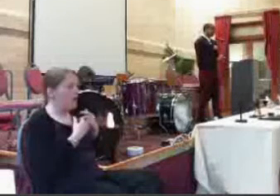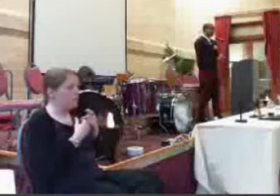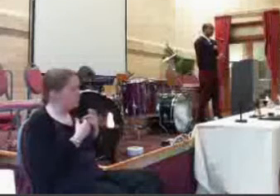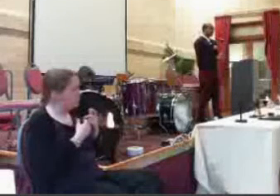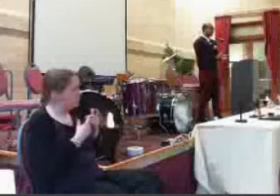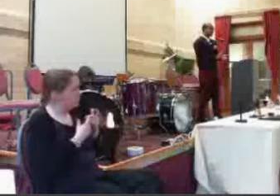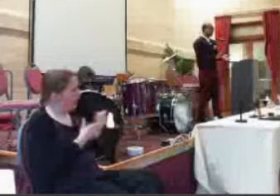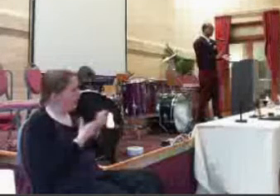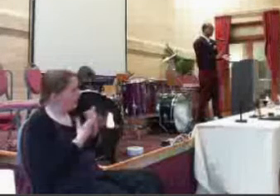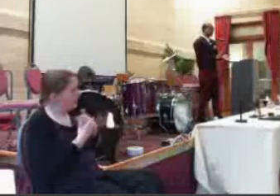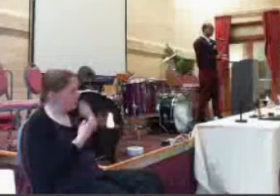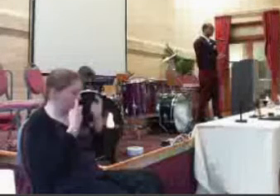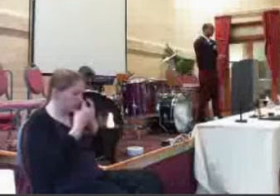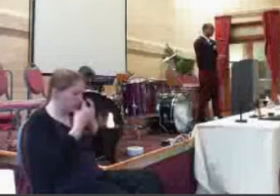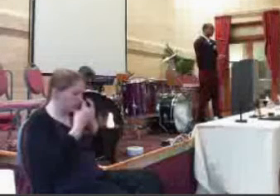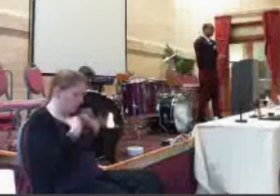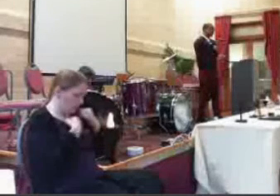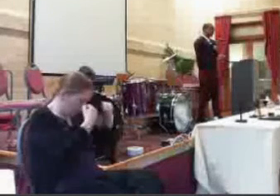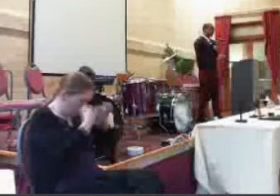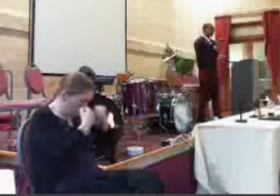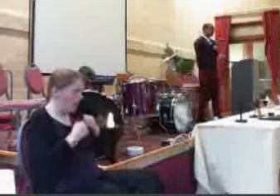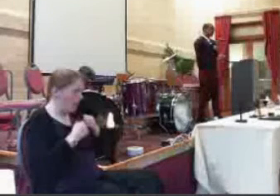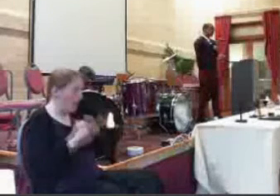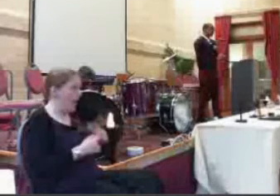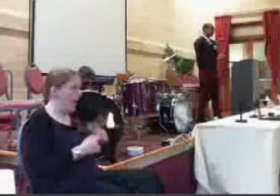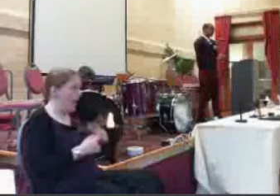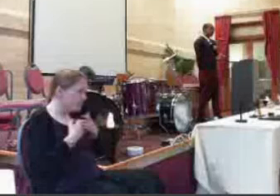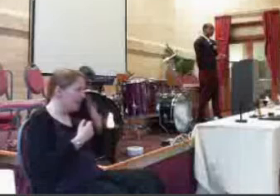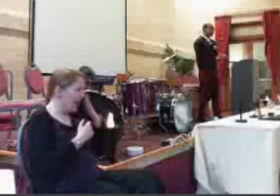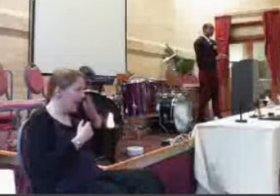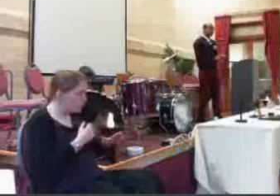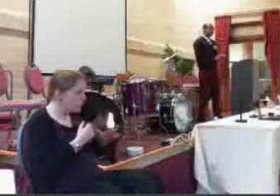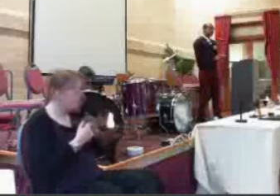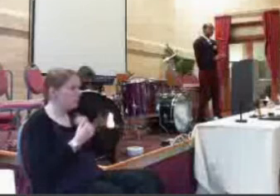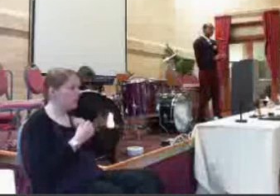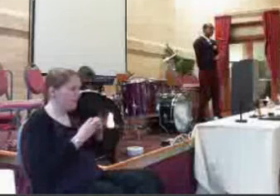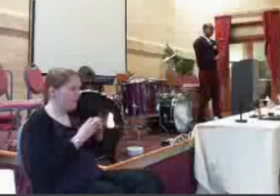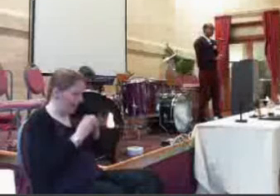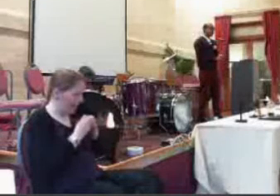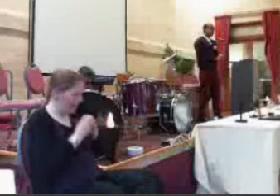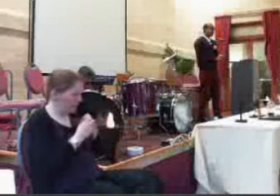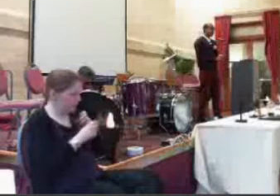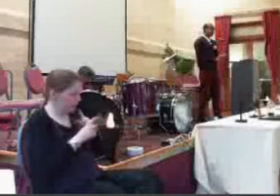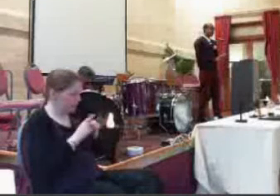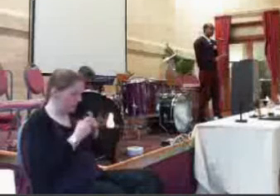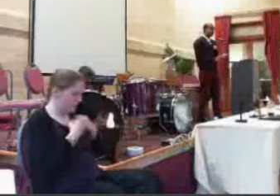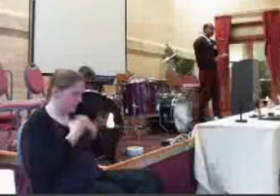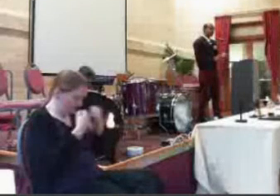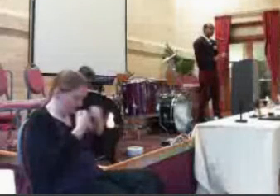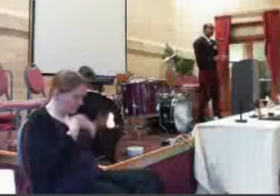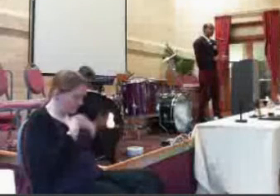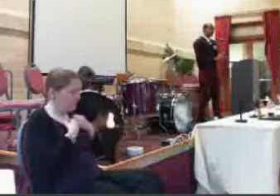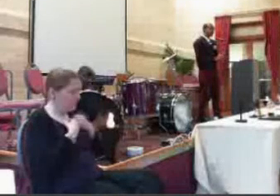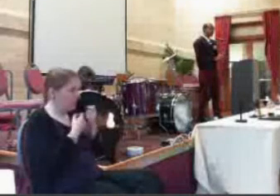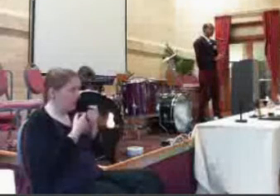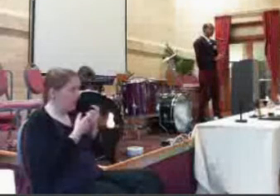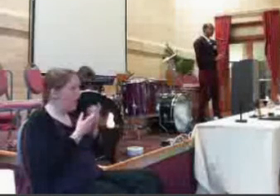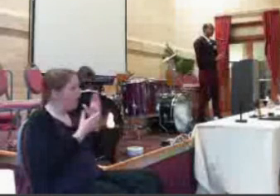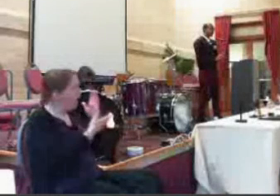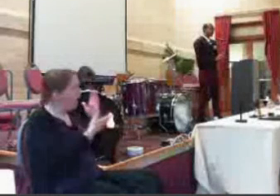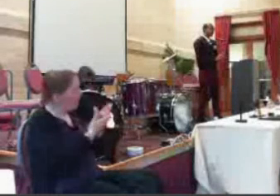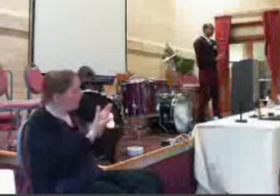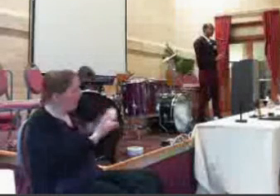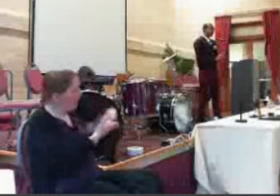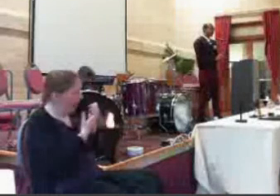own opinions, attitudes and values, and certainly has helped shape my commitment to